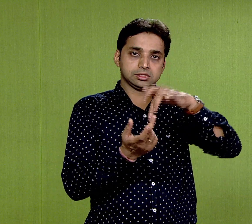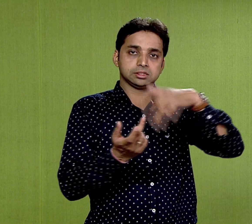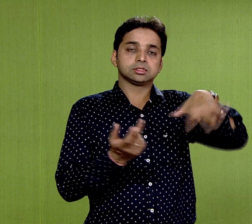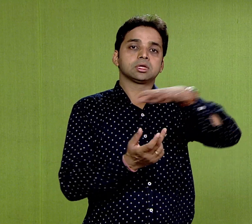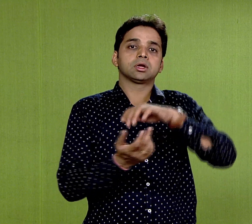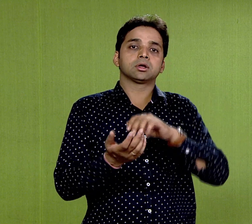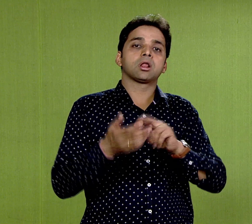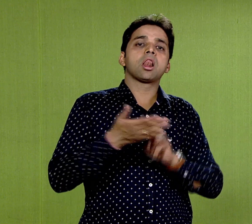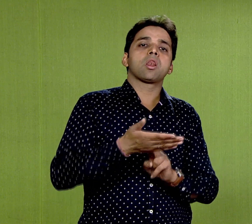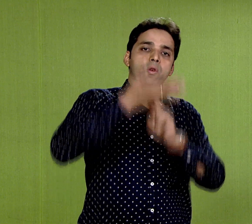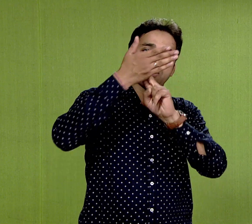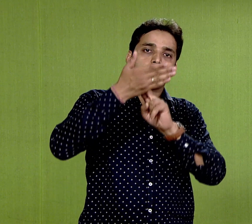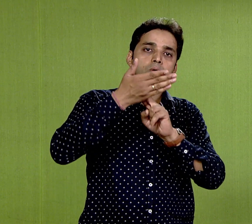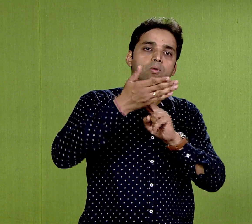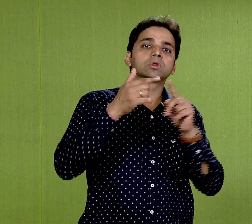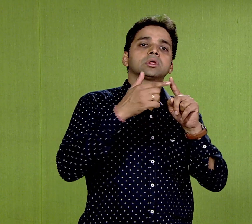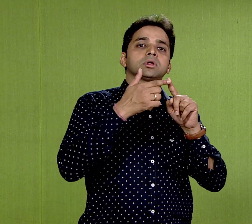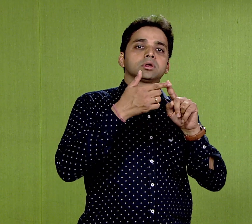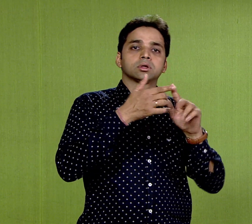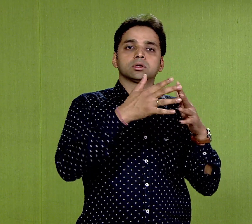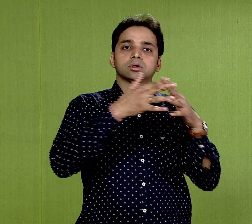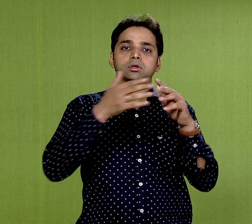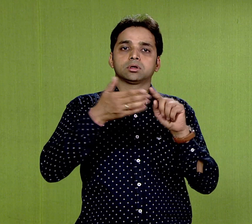north and eastern India